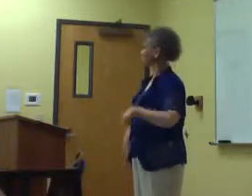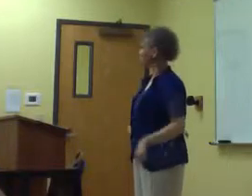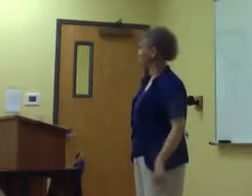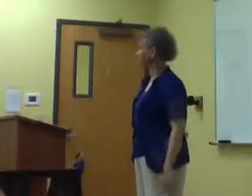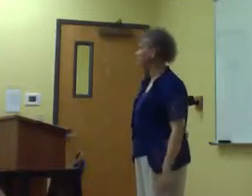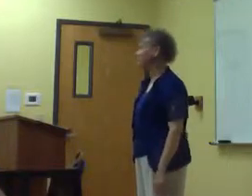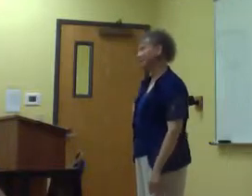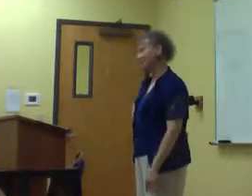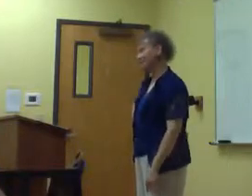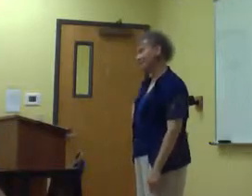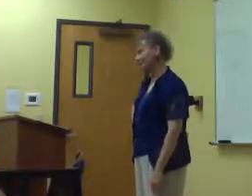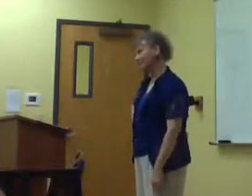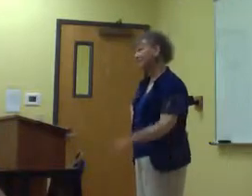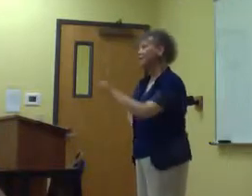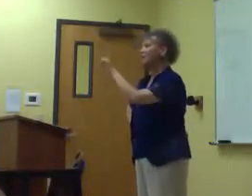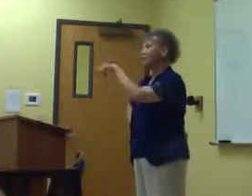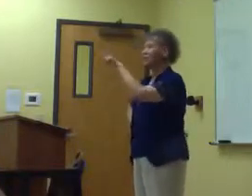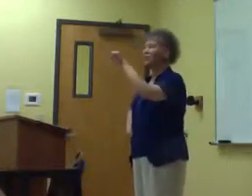Don't give me 66. 33.